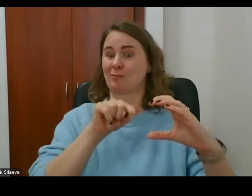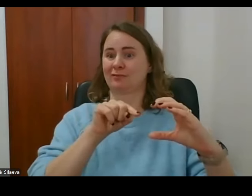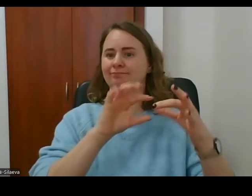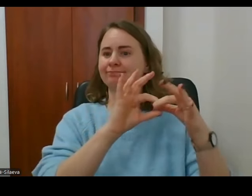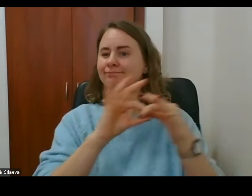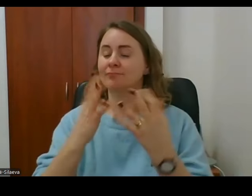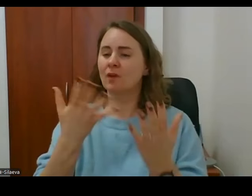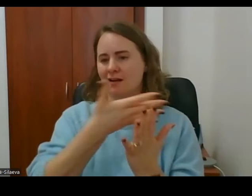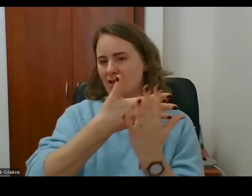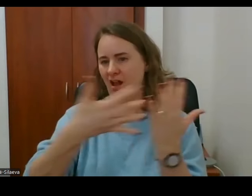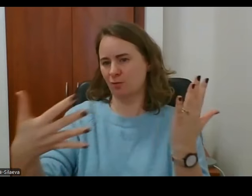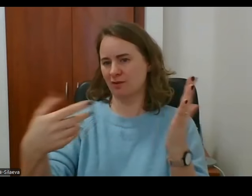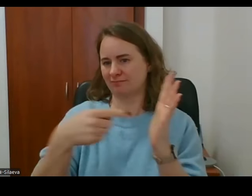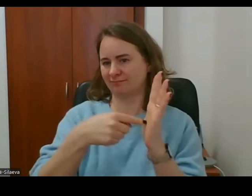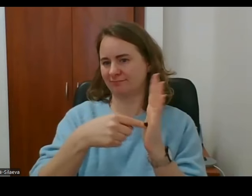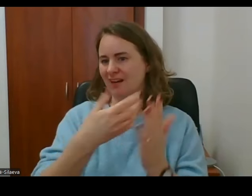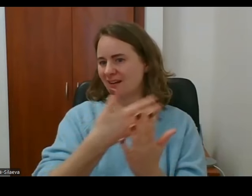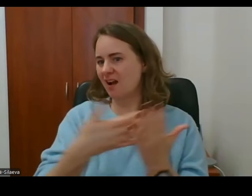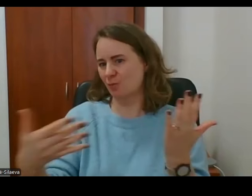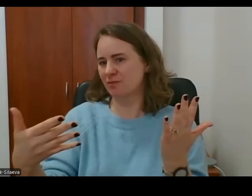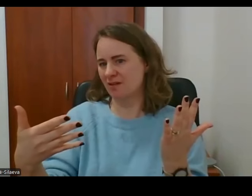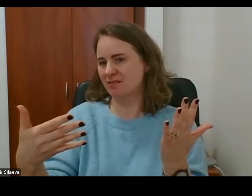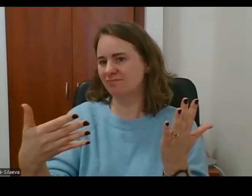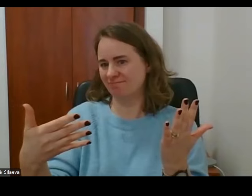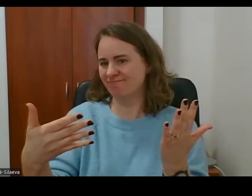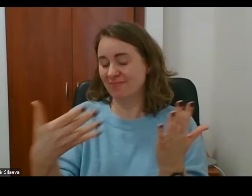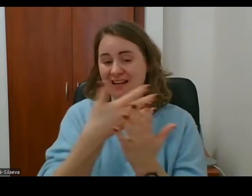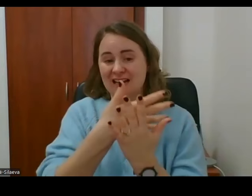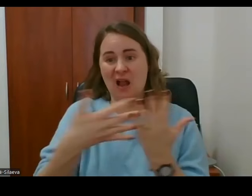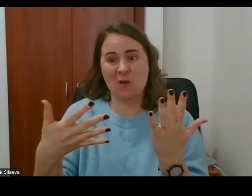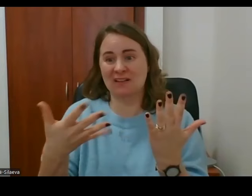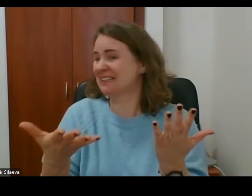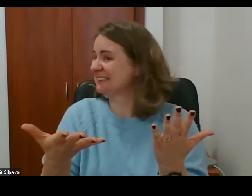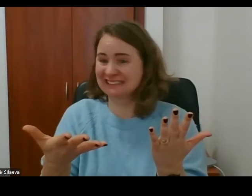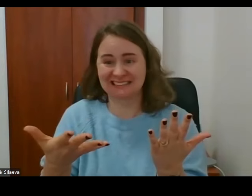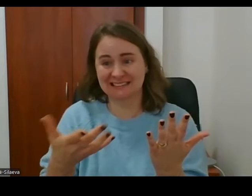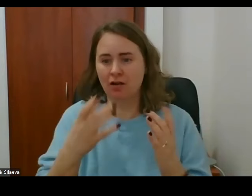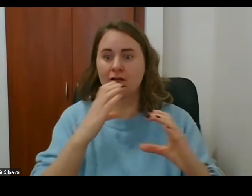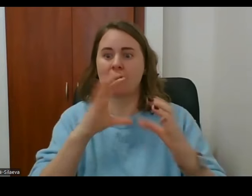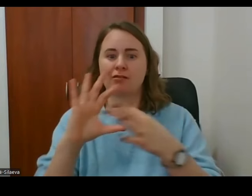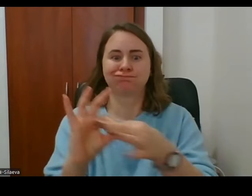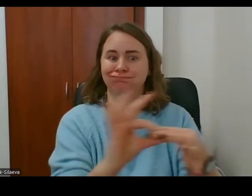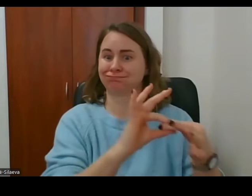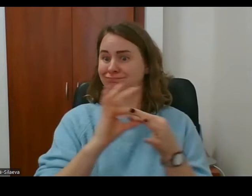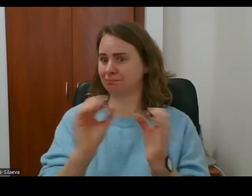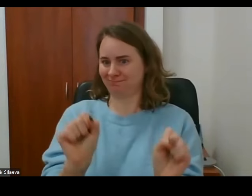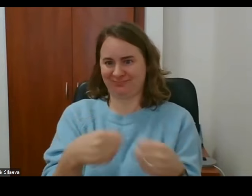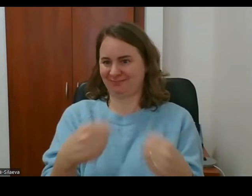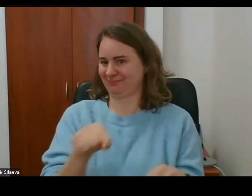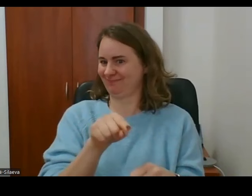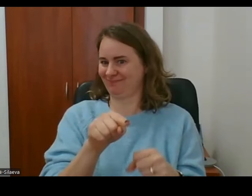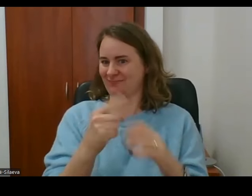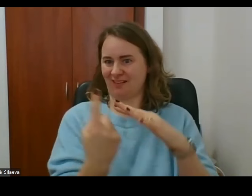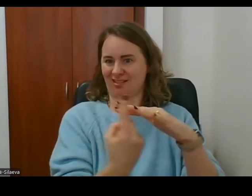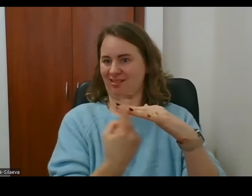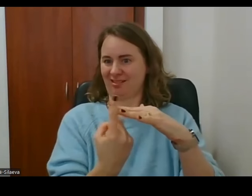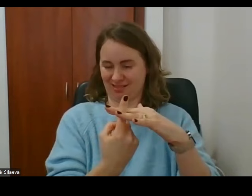to fix. But sometimes, but but sometimes with the